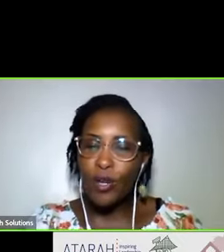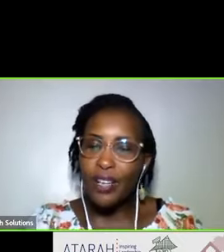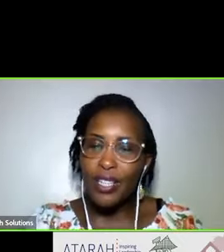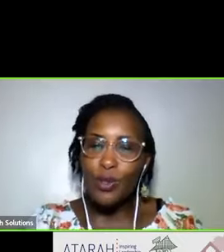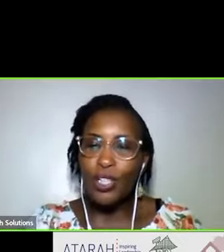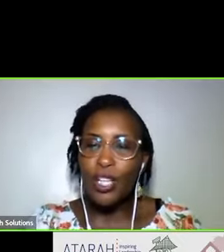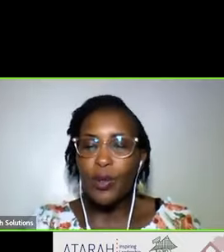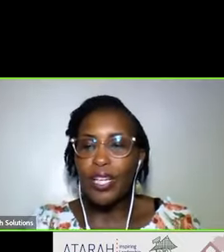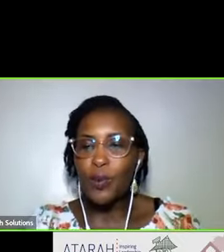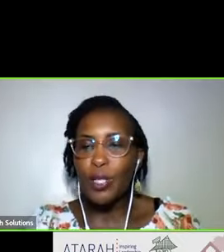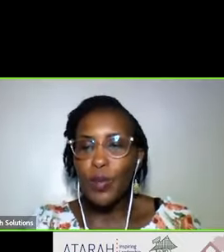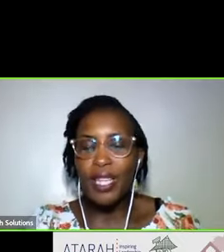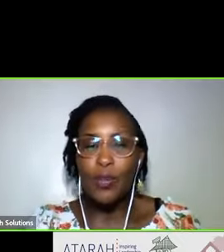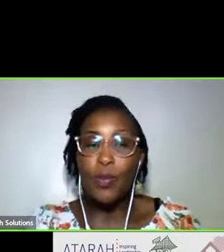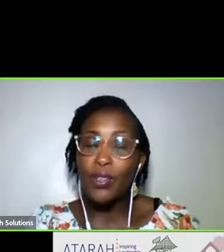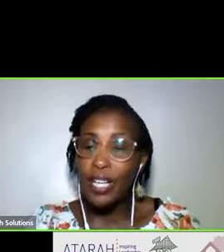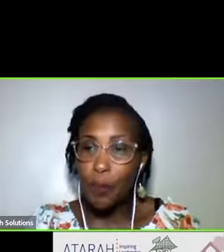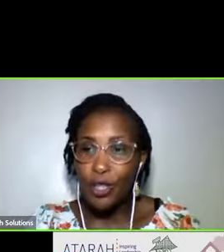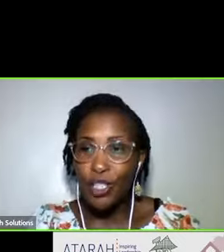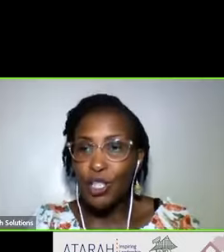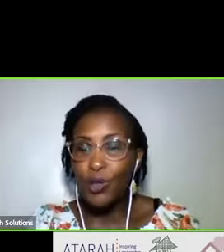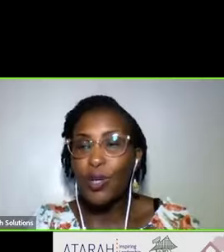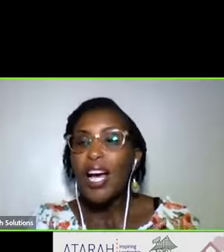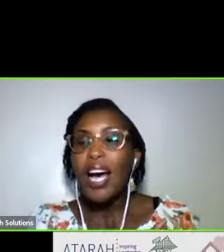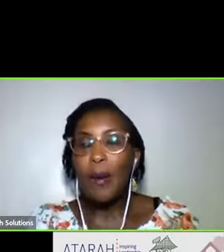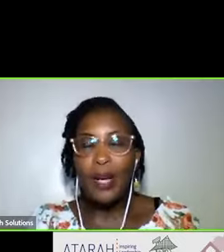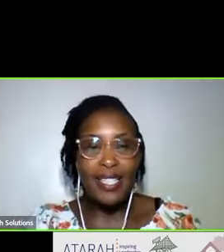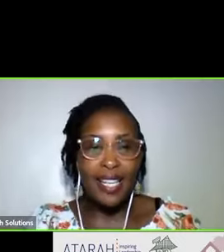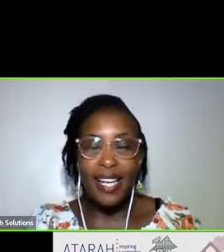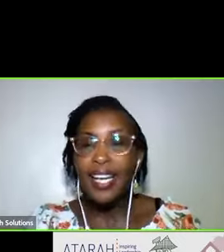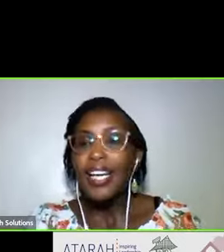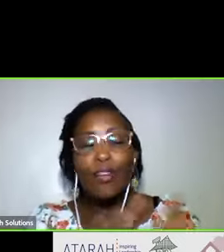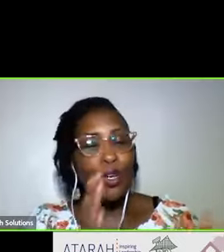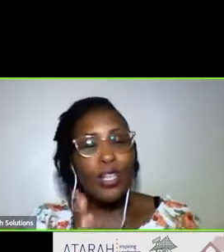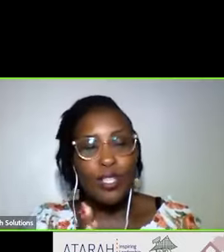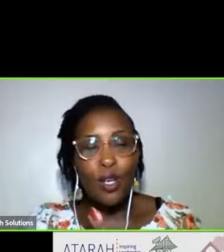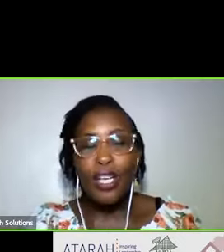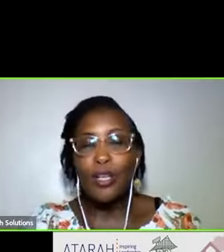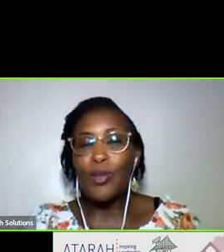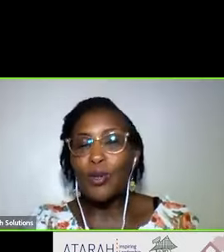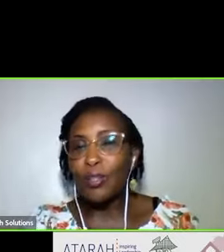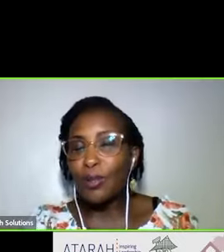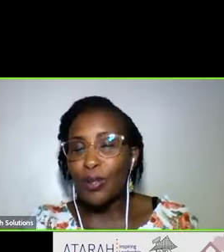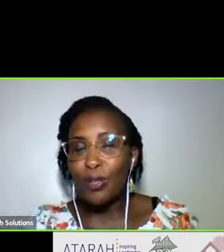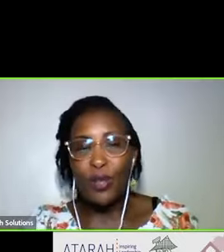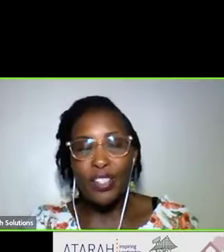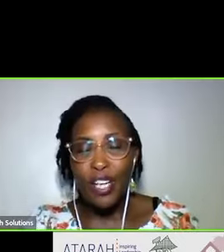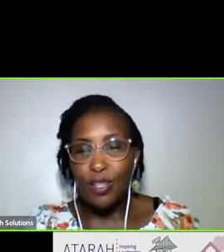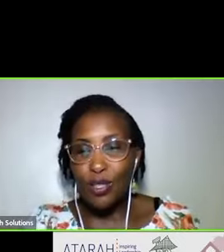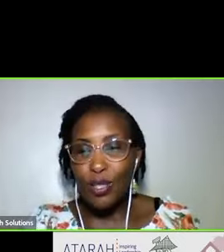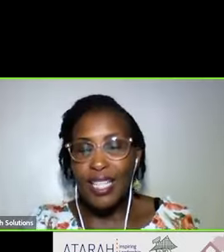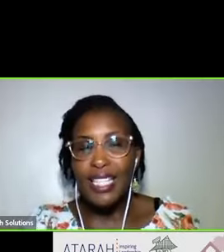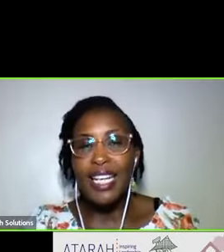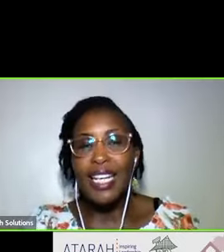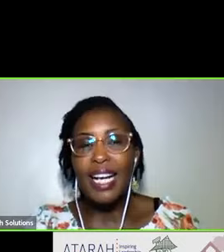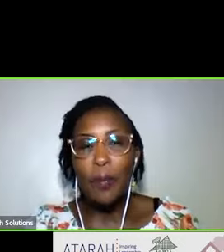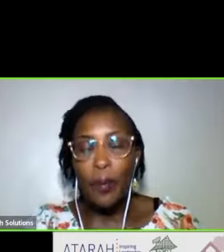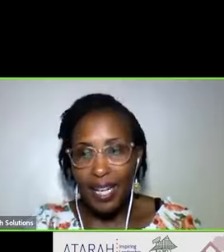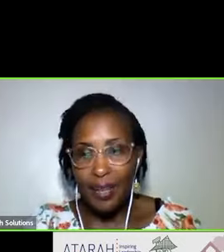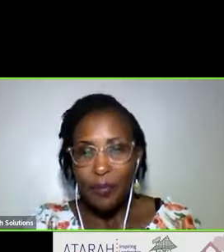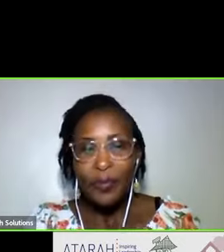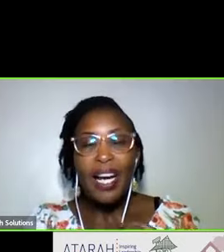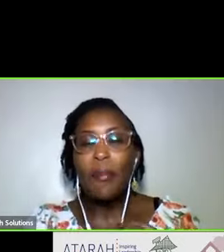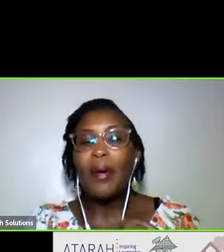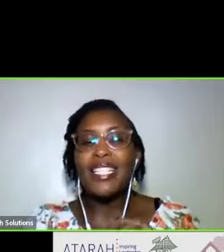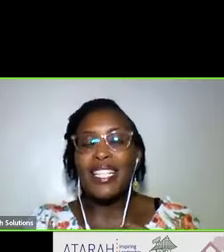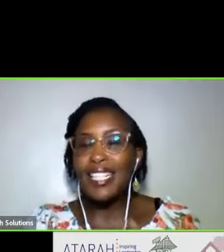Thank you for agreeing to share your networks with us. We really appreciate you, Herbert Zake. If you're on this call and you're looking for a HR consultant in